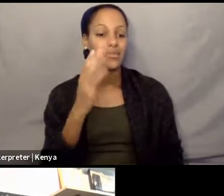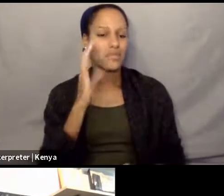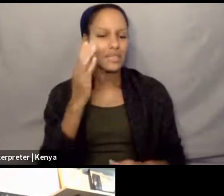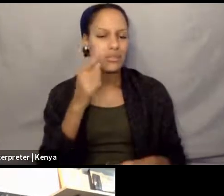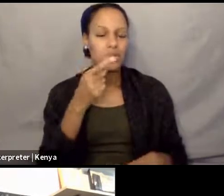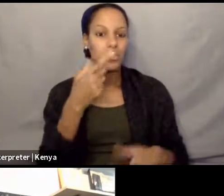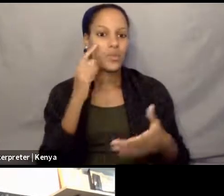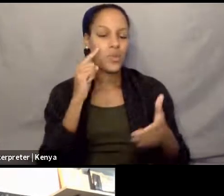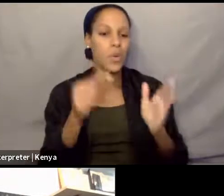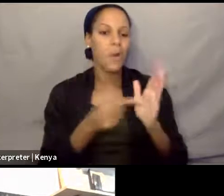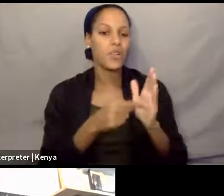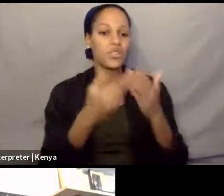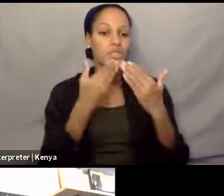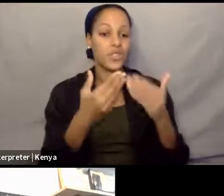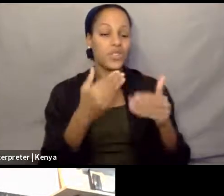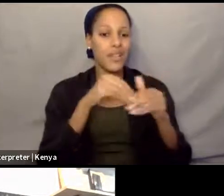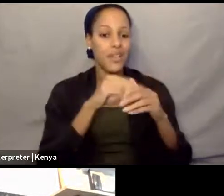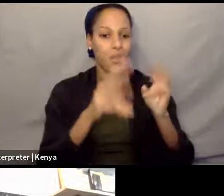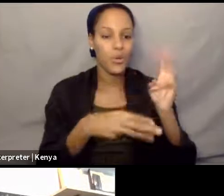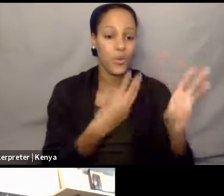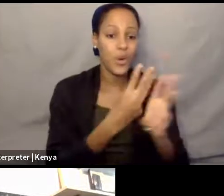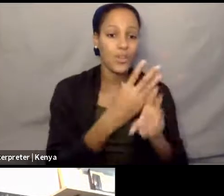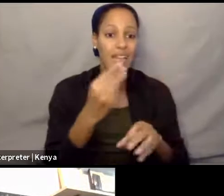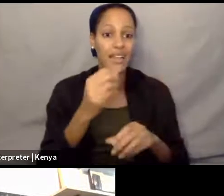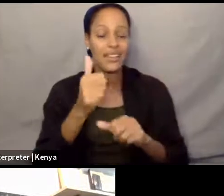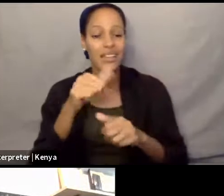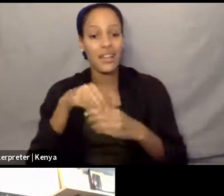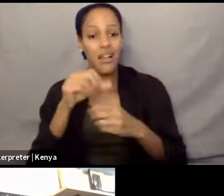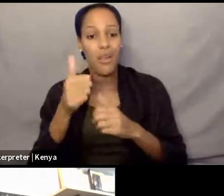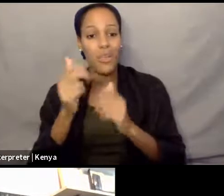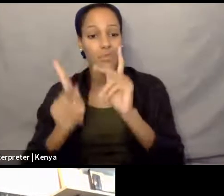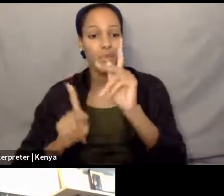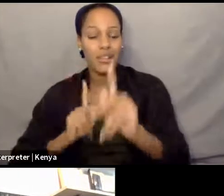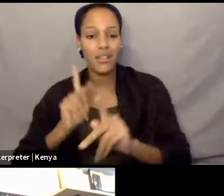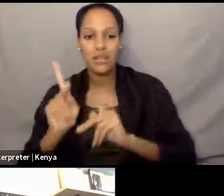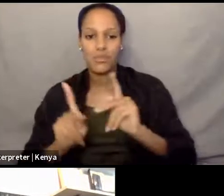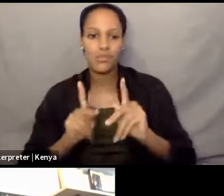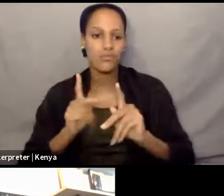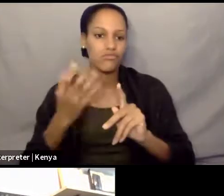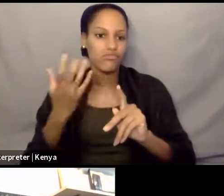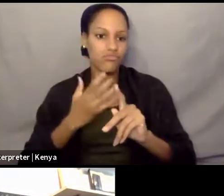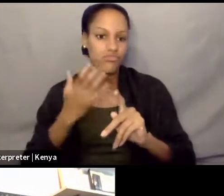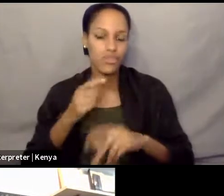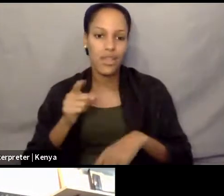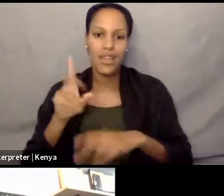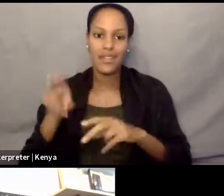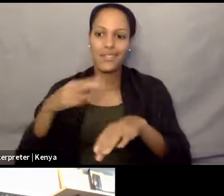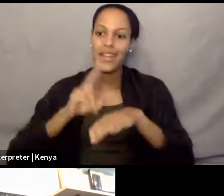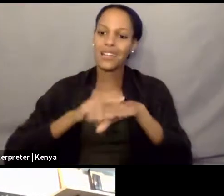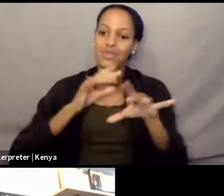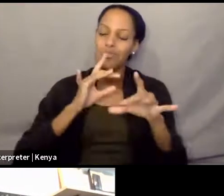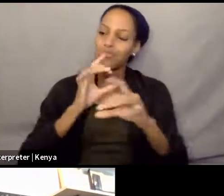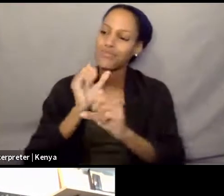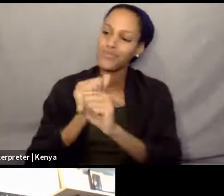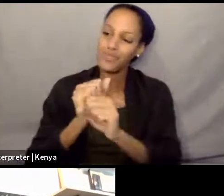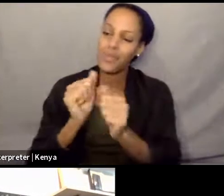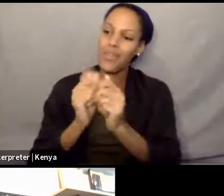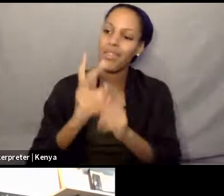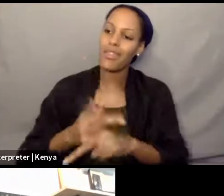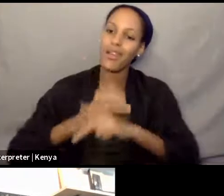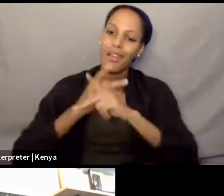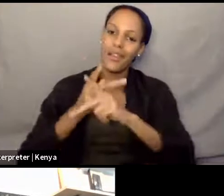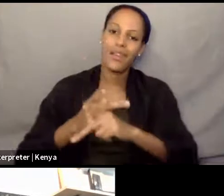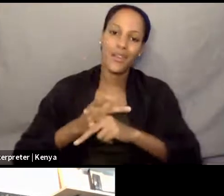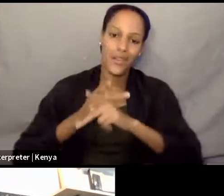So, you know, that natural inclination towards caretaking that you